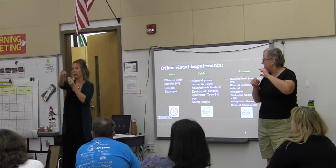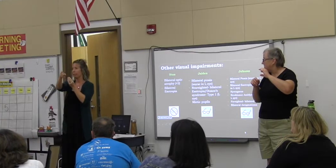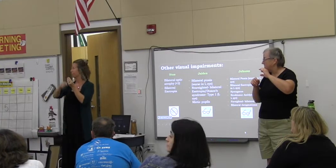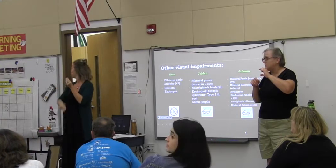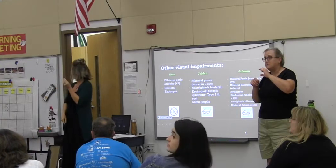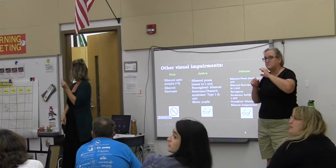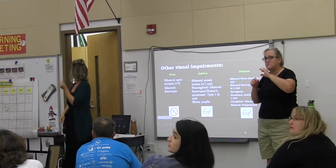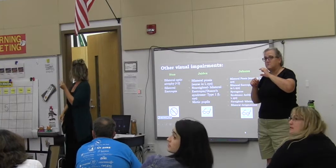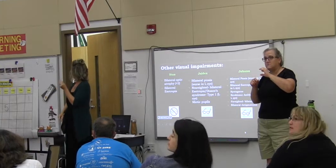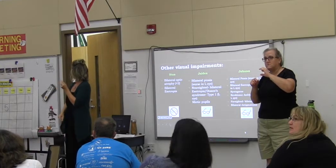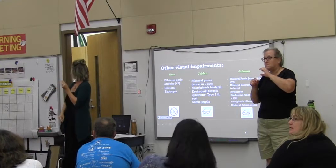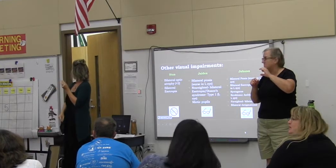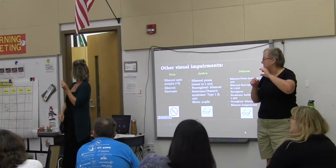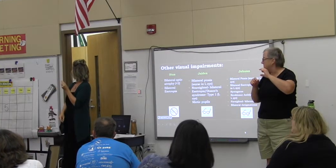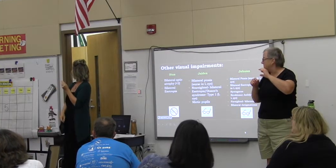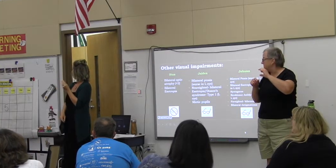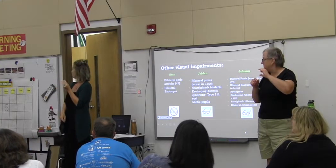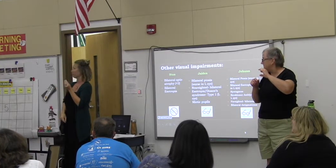Right.